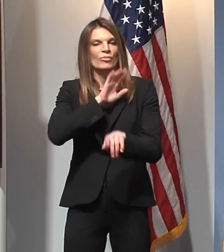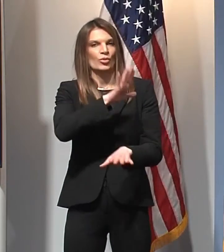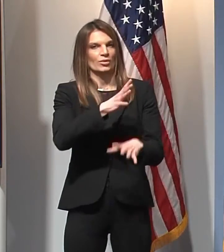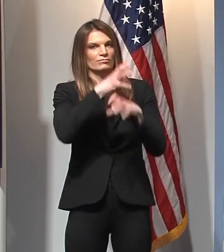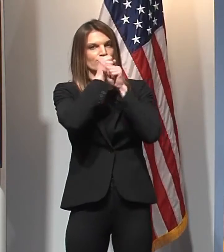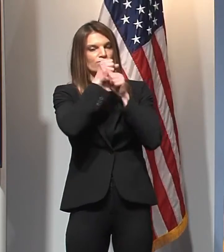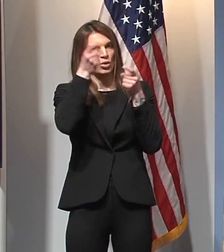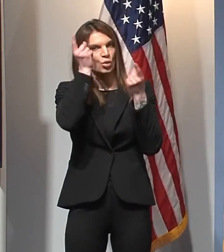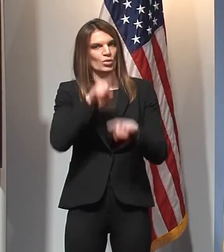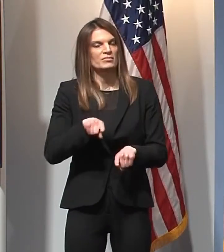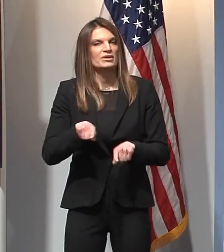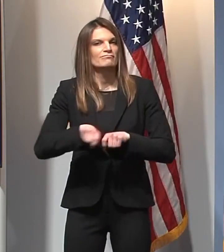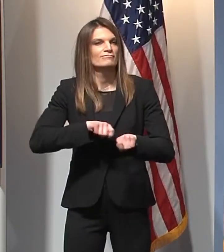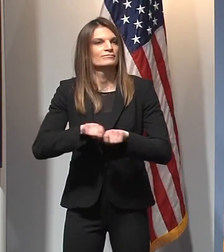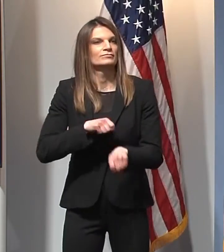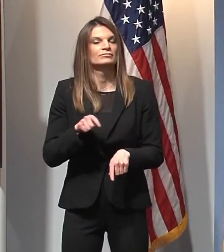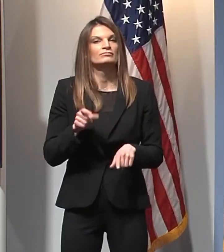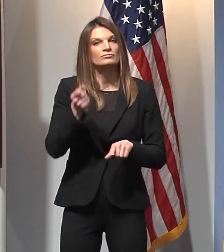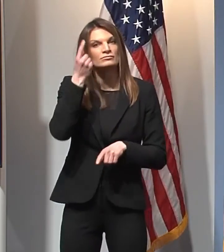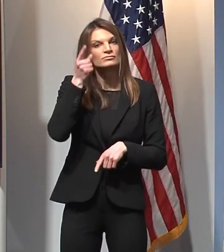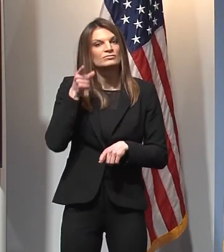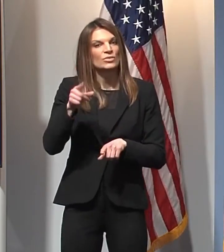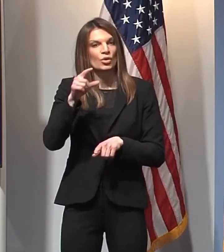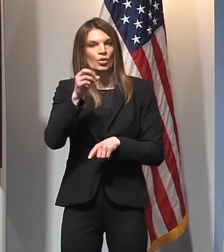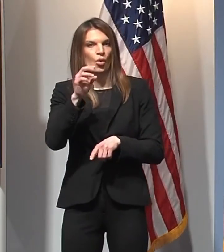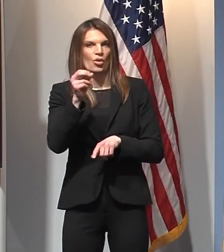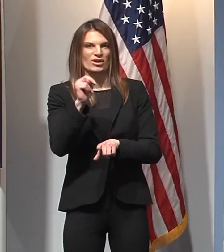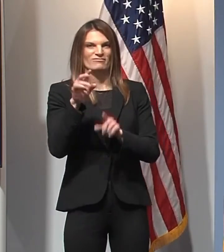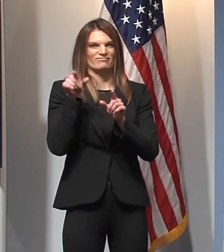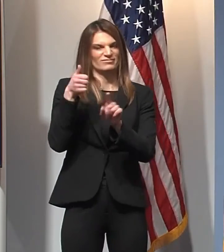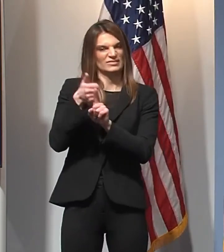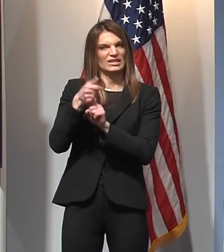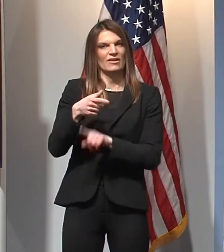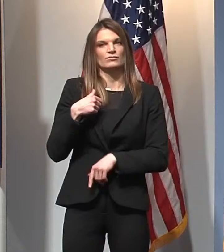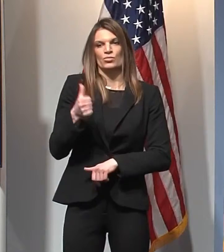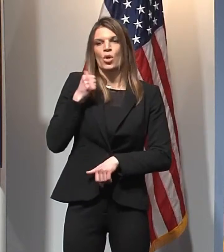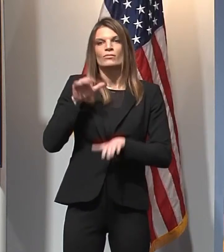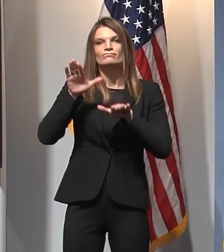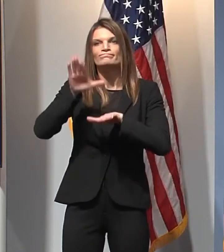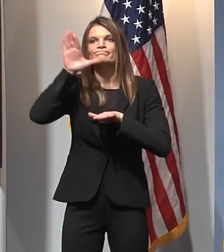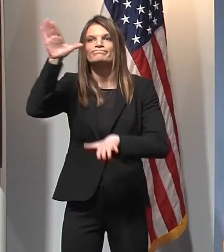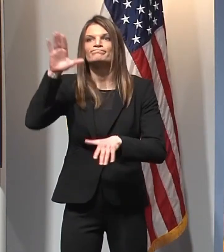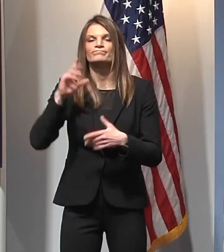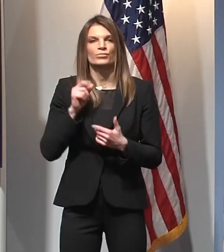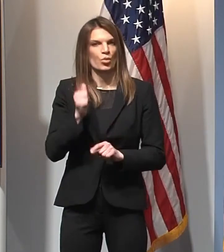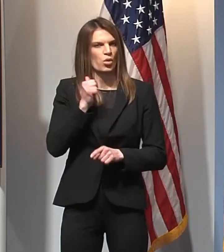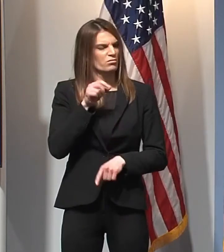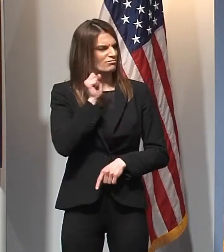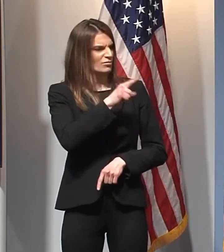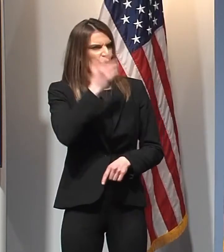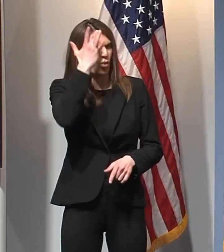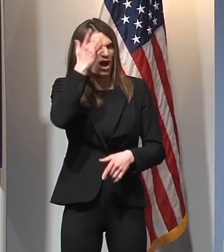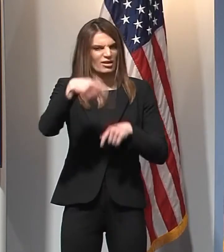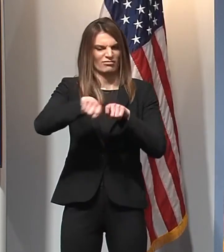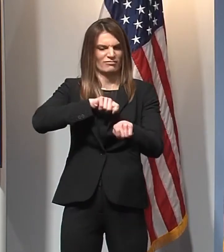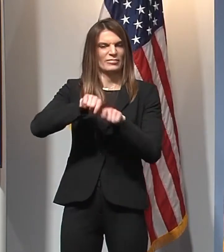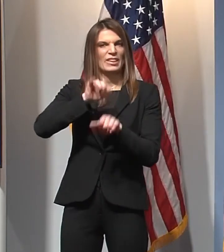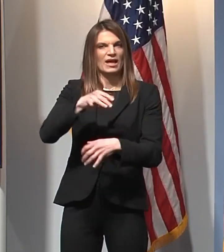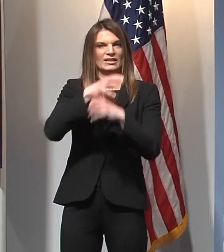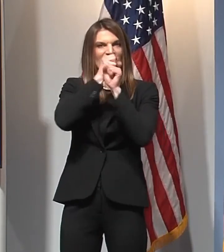confidentiality agreement, but he will not testify, or at least he says he won't testify to the Oversight Committee. What was the reasoning in doing away with